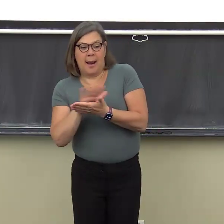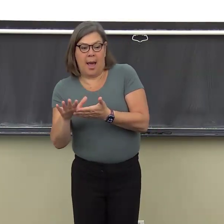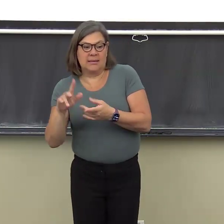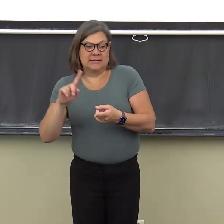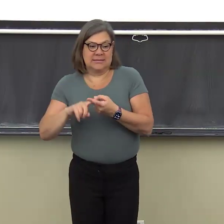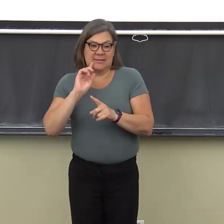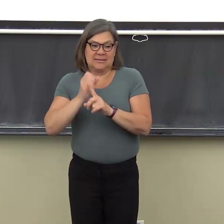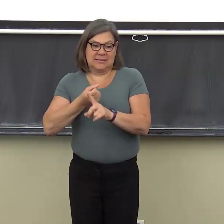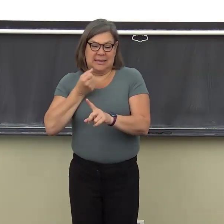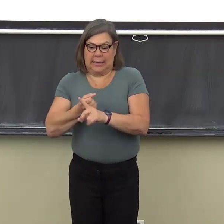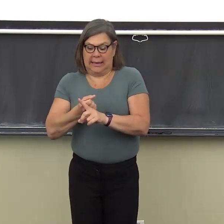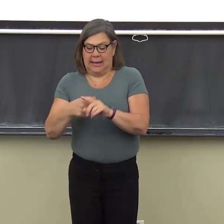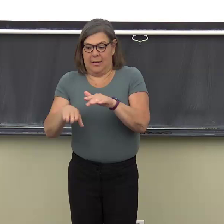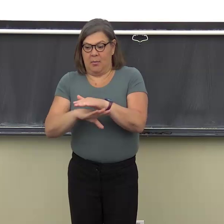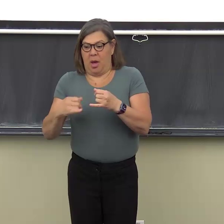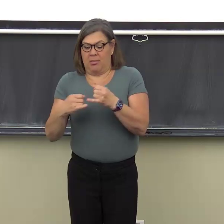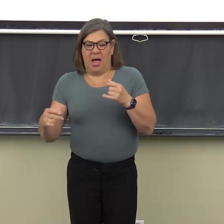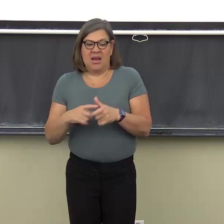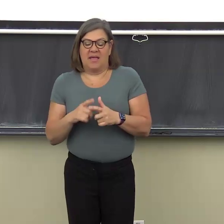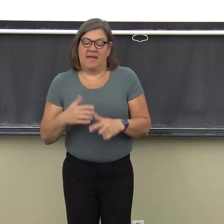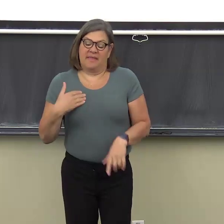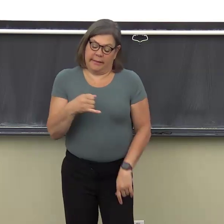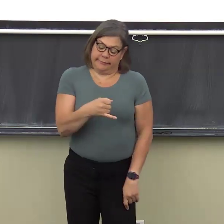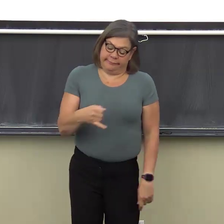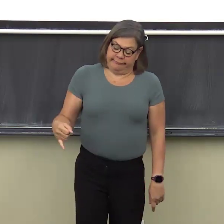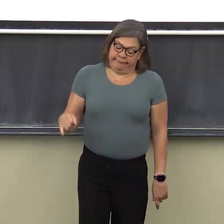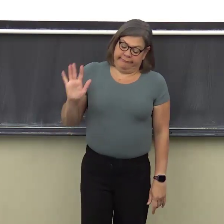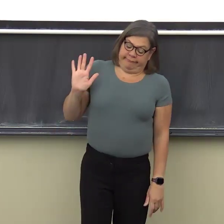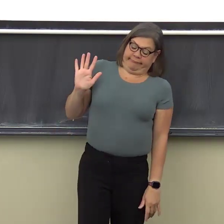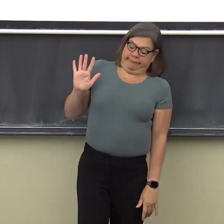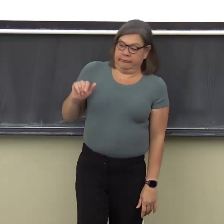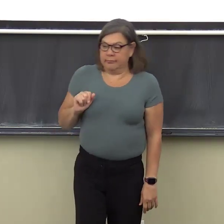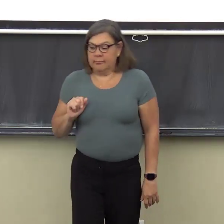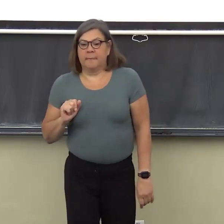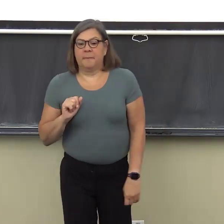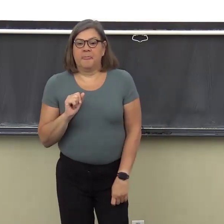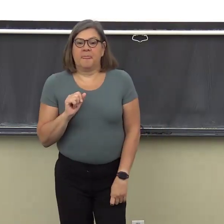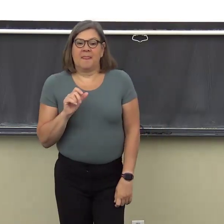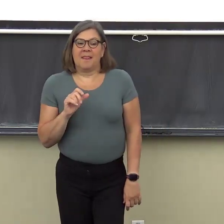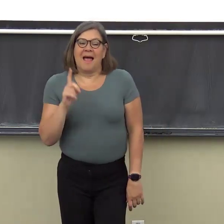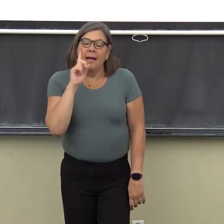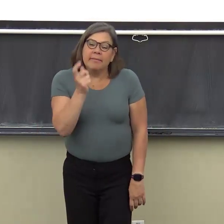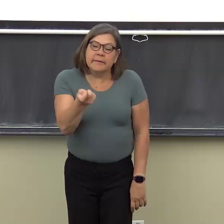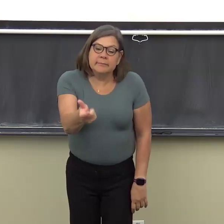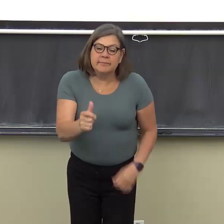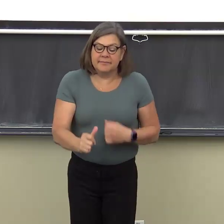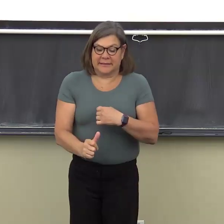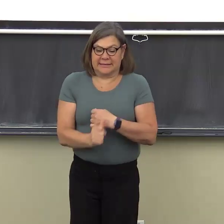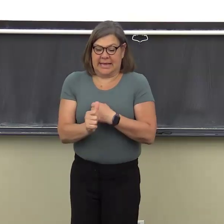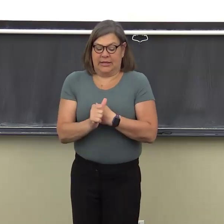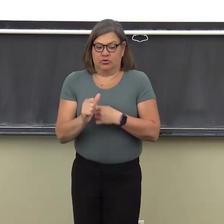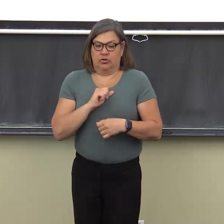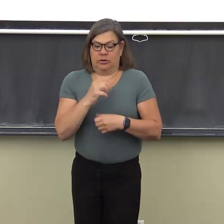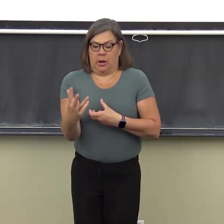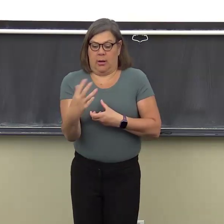bottom line the right way. And then they're not going to be so nice about X or Y or whatever. And there's also, I think, a big danger in capture,